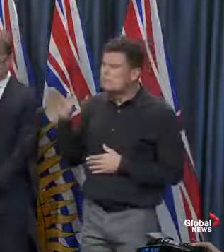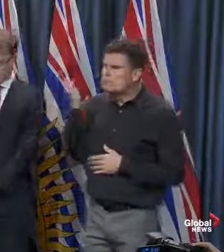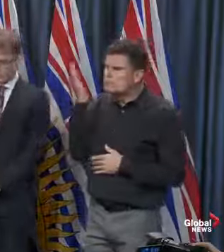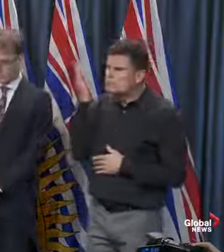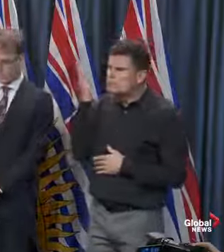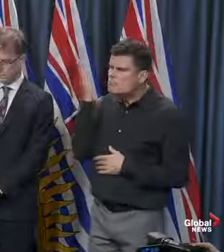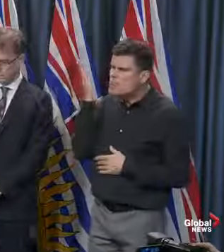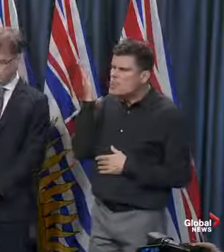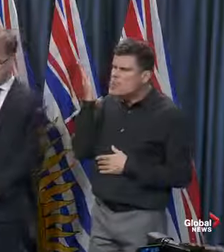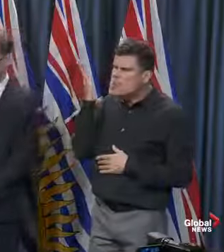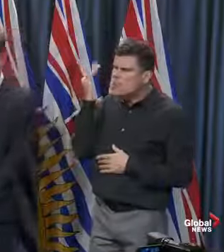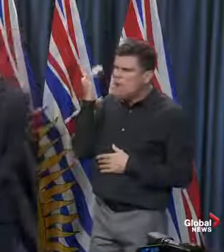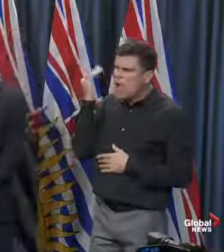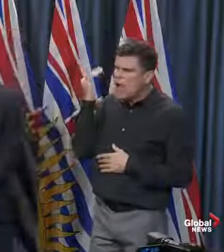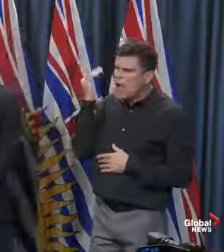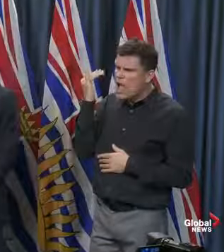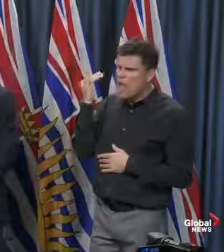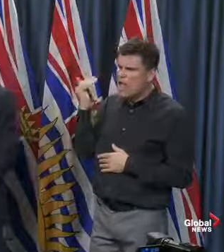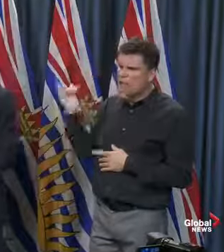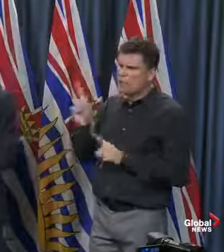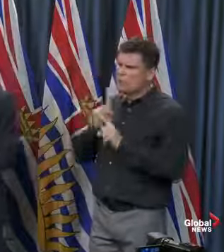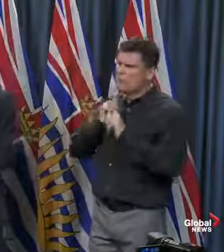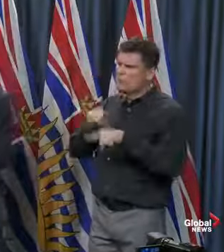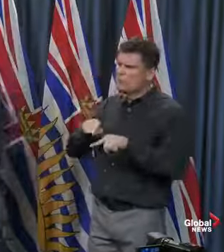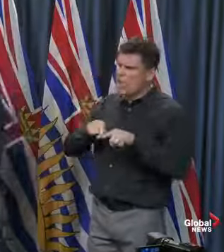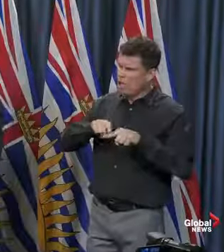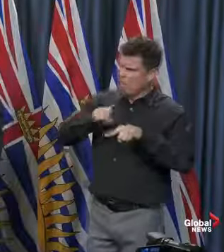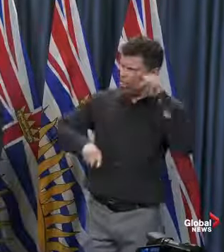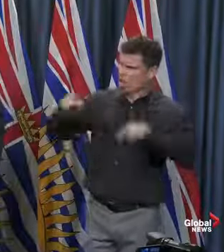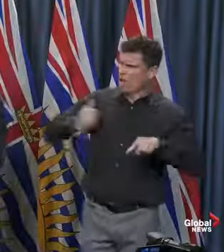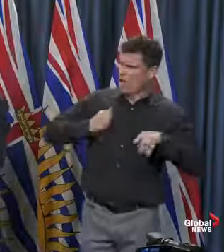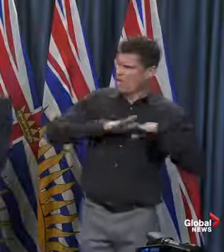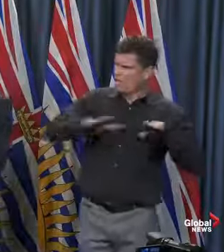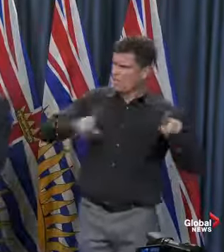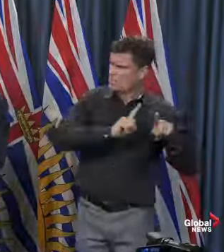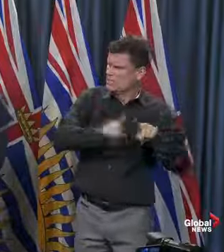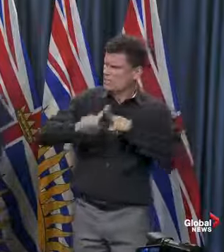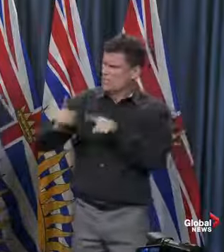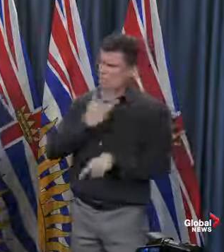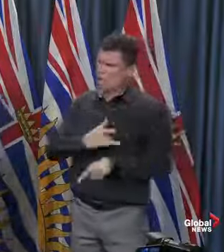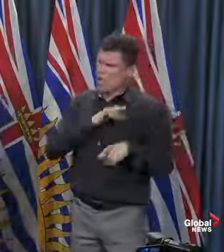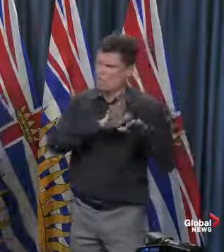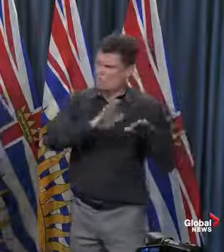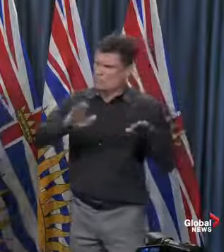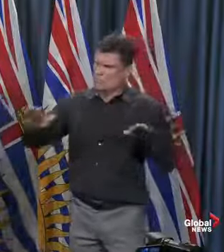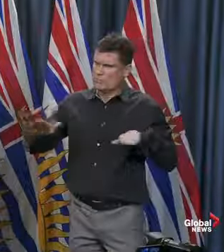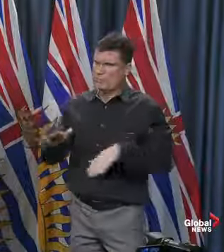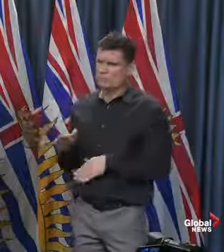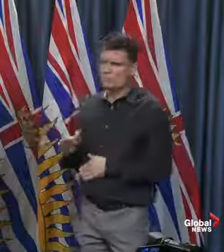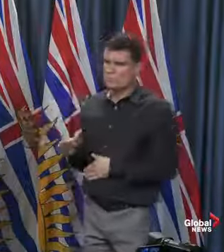is alone in having these reservations, this disagreement with the PMO about the U.S. border.